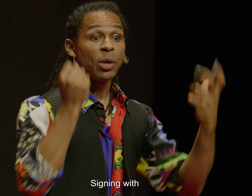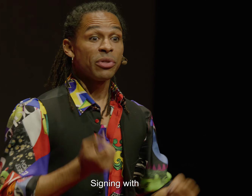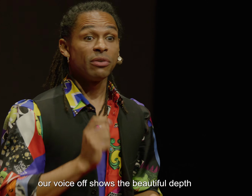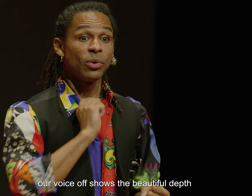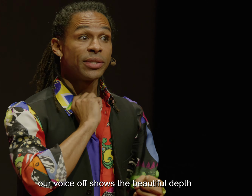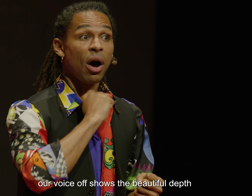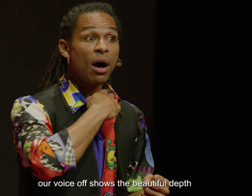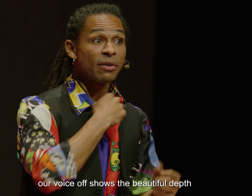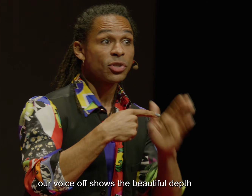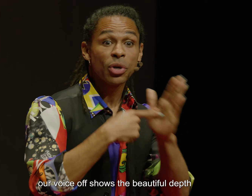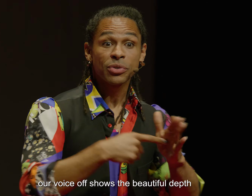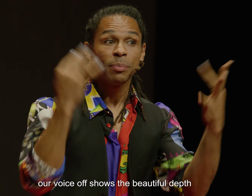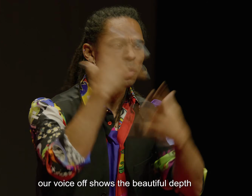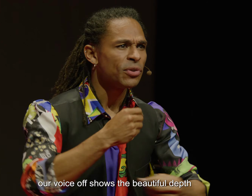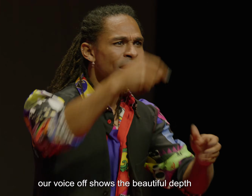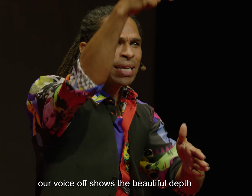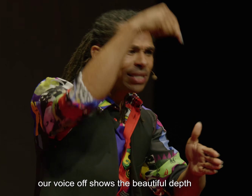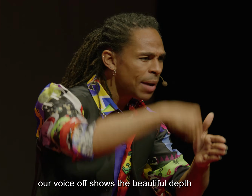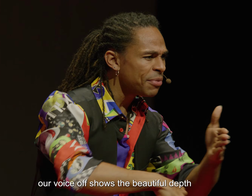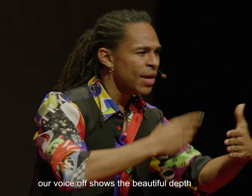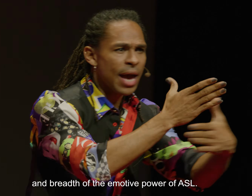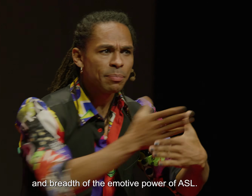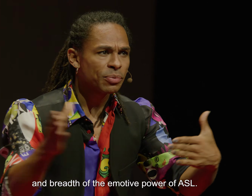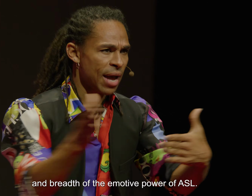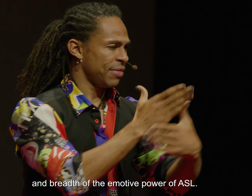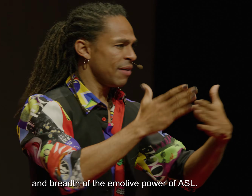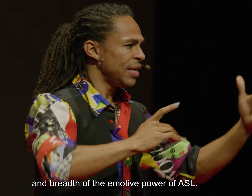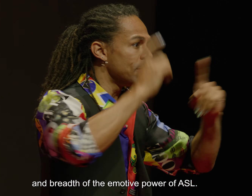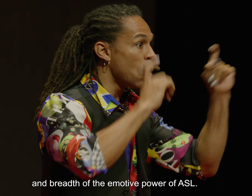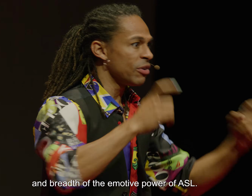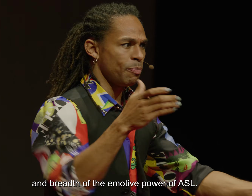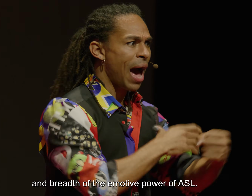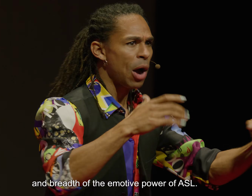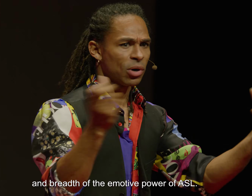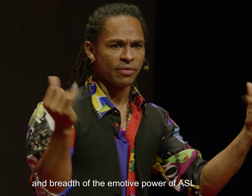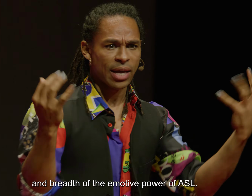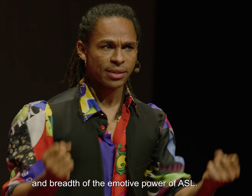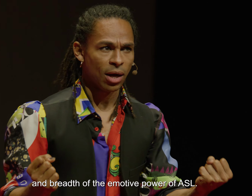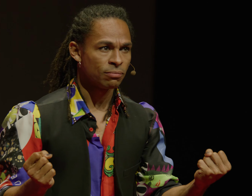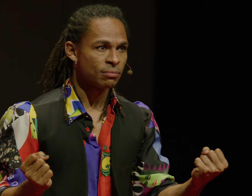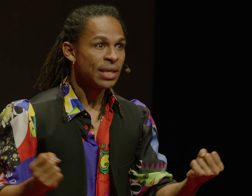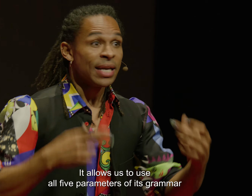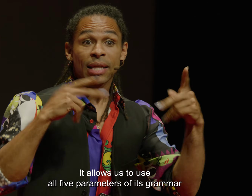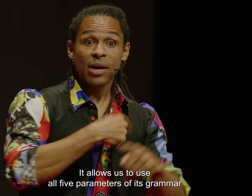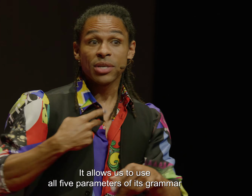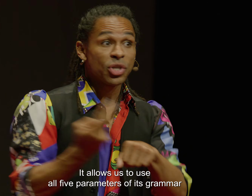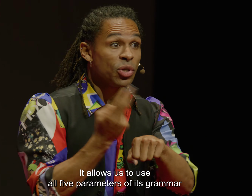with our voice off shows the beautiful depth and breadth of the emotive power of ASL. It allows us to use